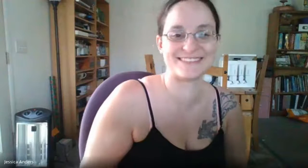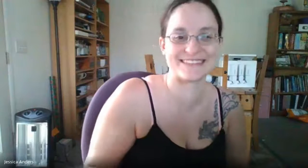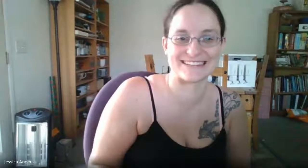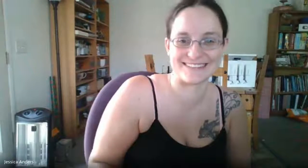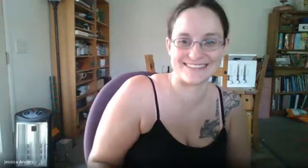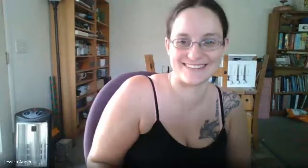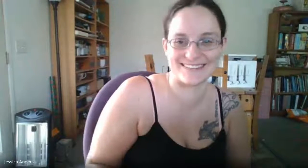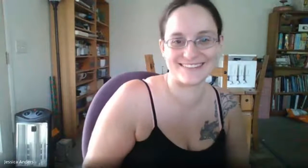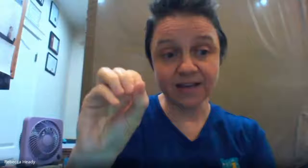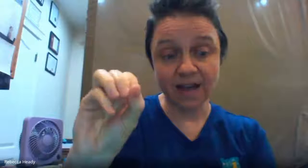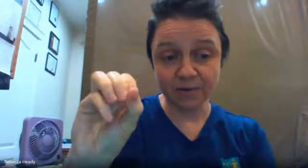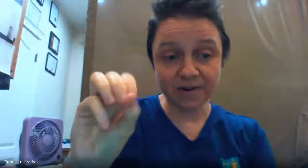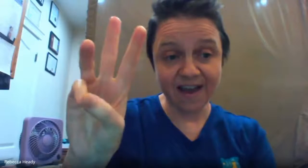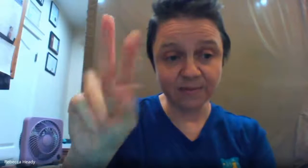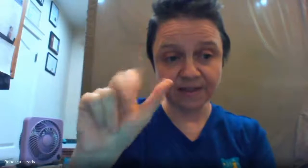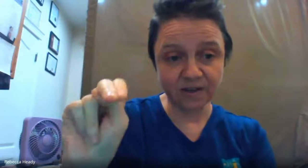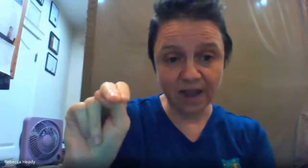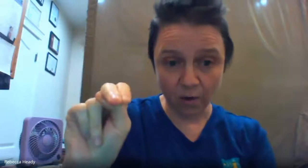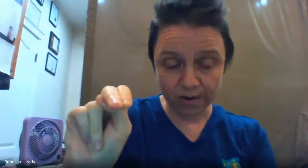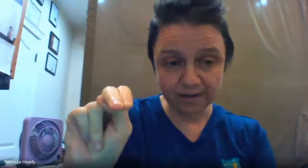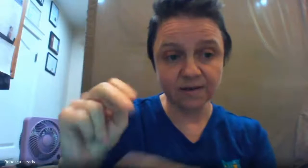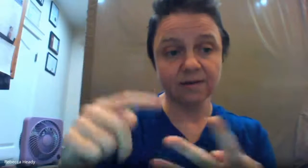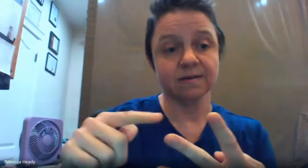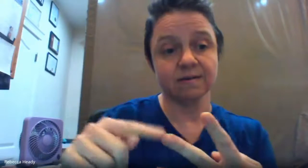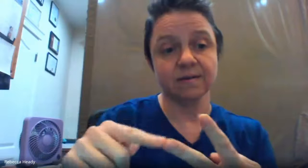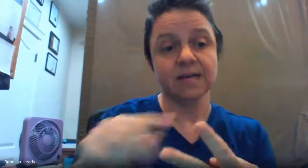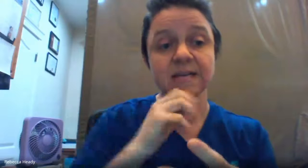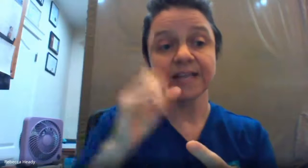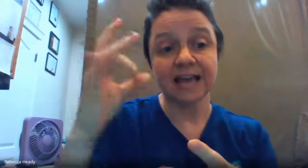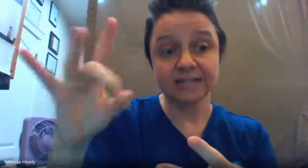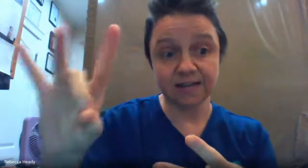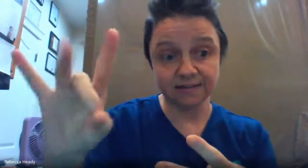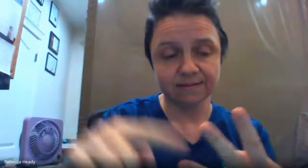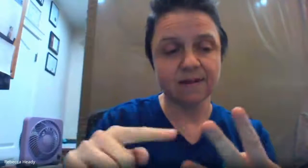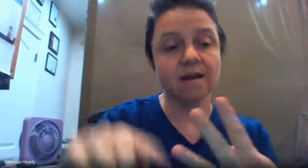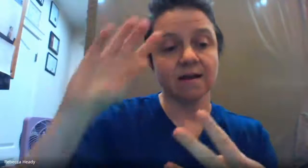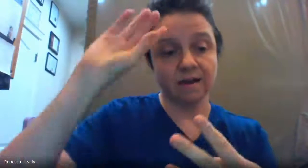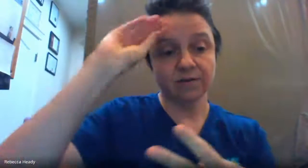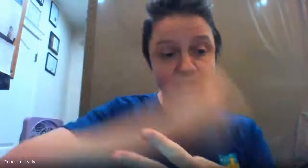His name is, I'm doing it fast, but that's okay, Owen. He's 18. Our son,